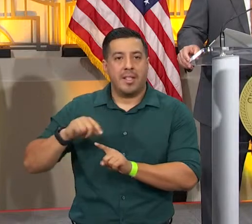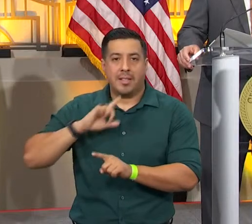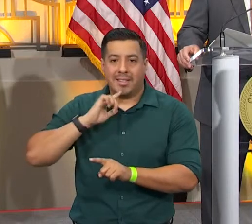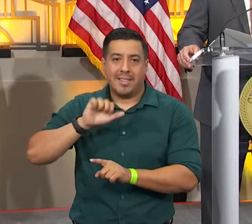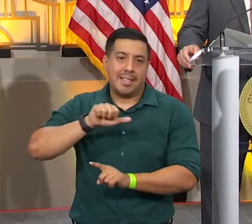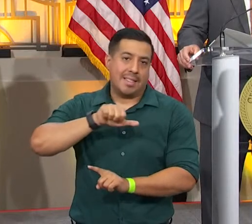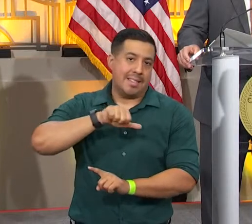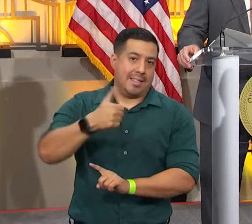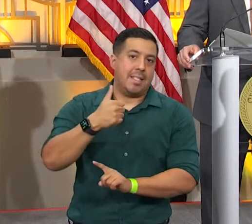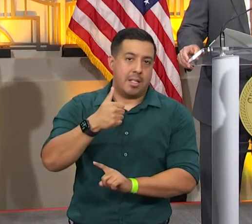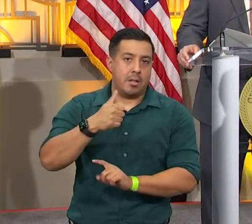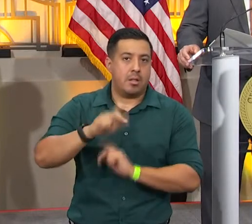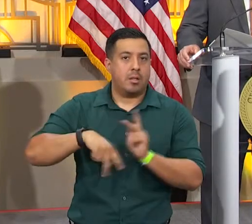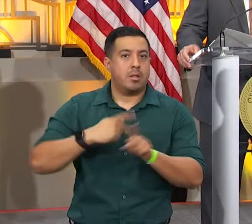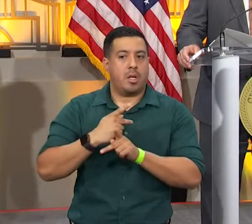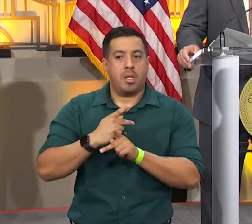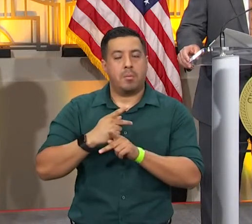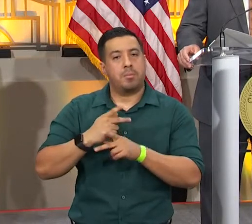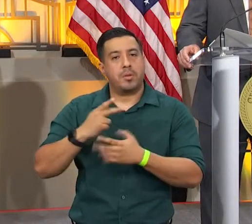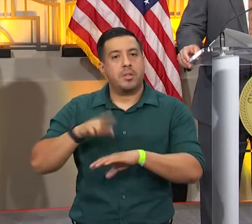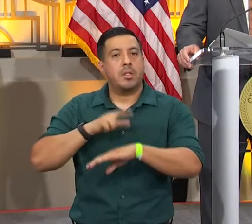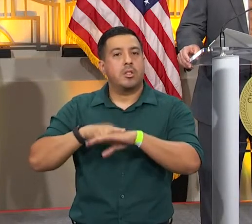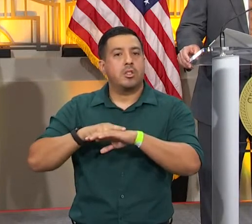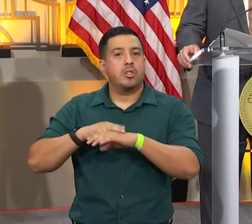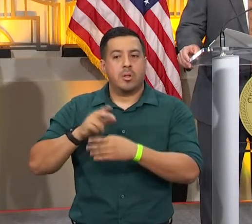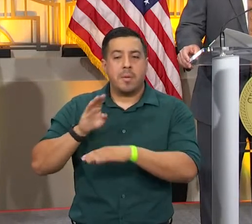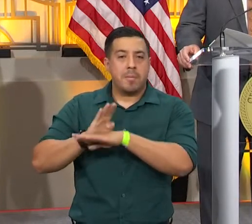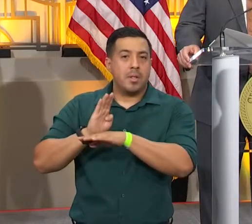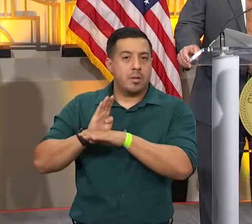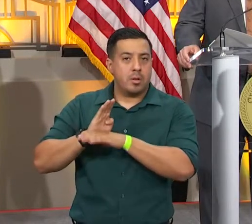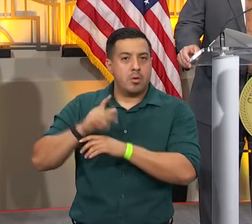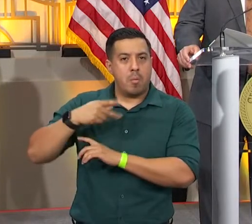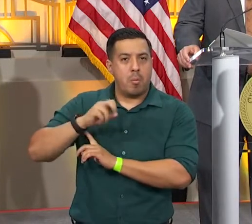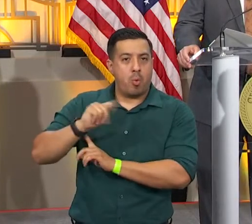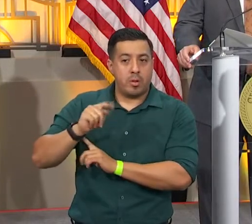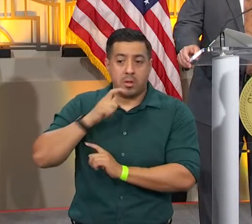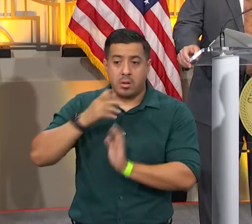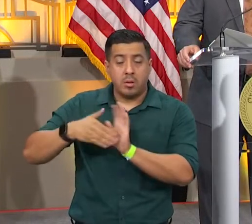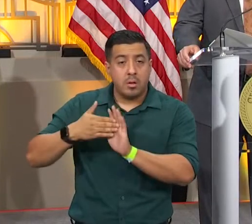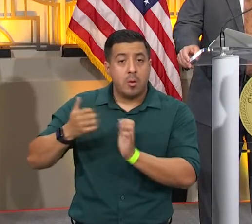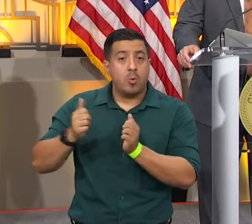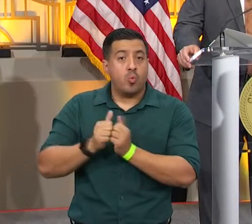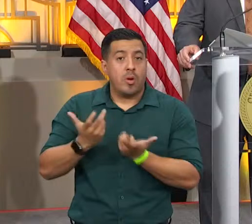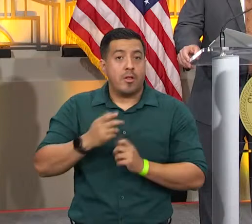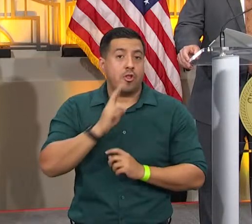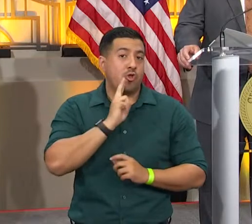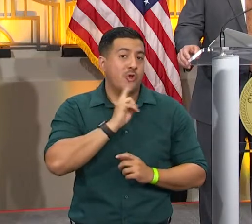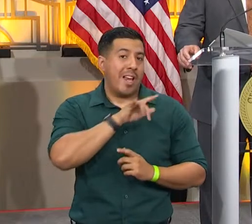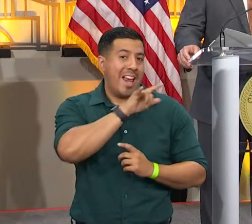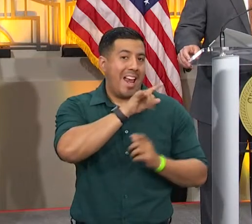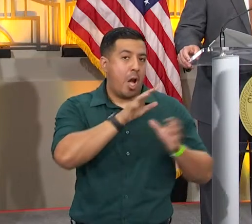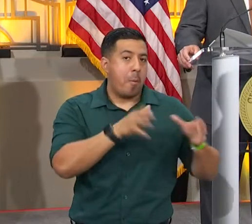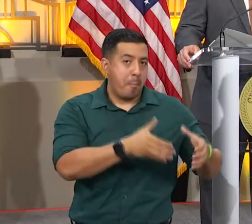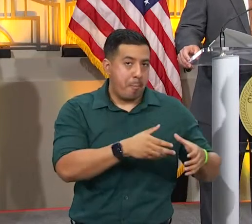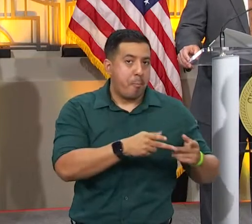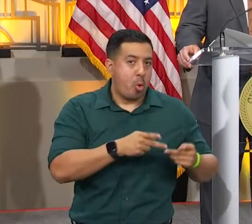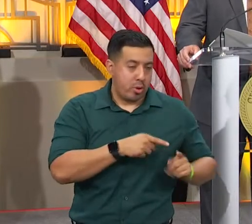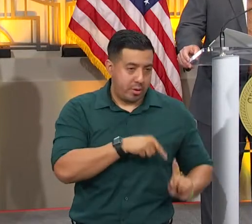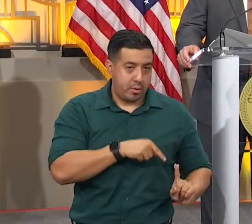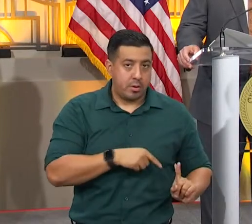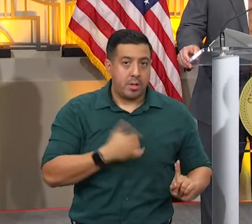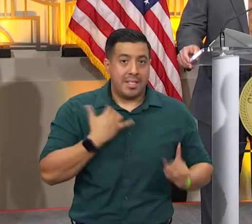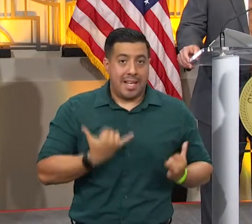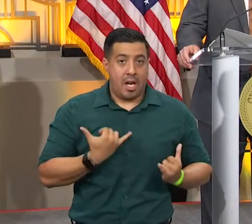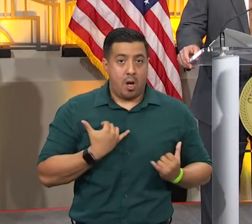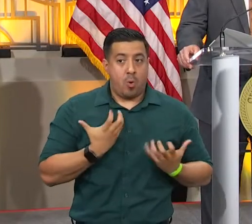commercially licensed spaceport. The Houston Spaceport is managed and operated by Houston Airports, and so I'd like to take this moment